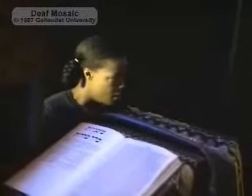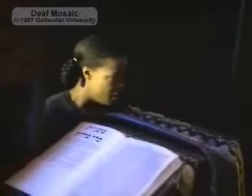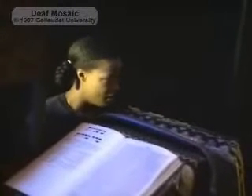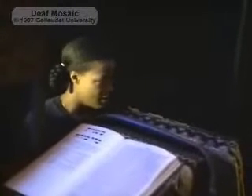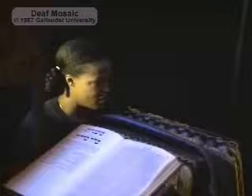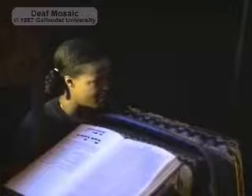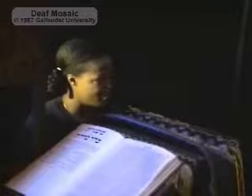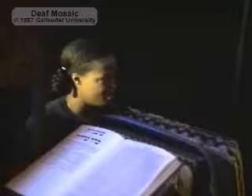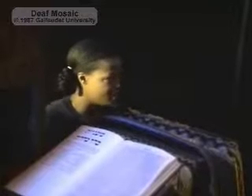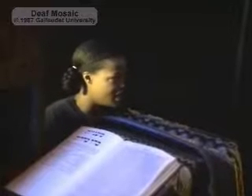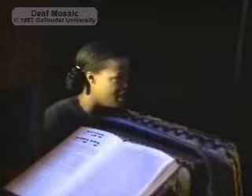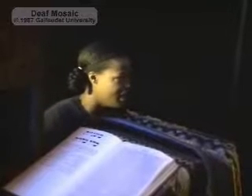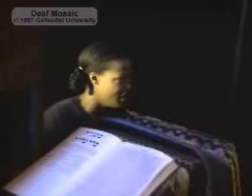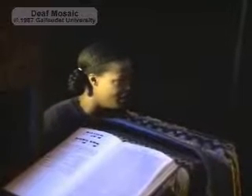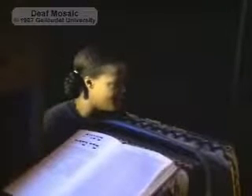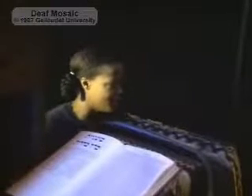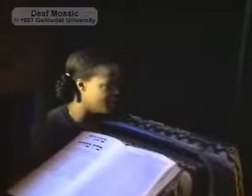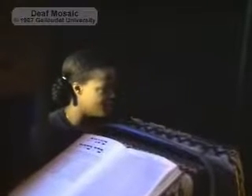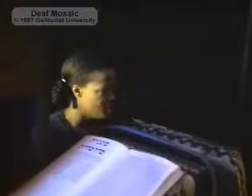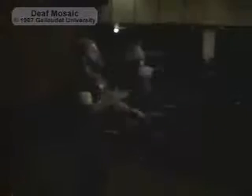I don't have a look there. don't know.